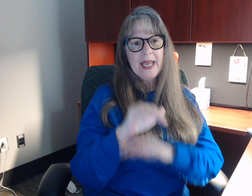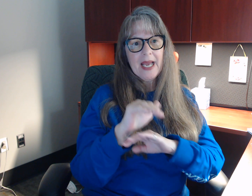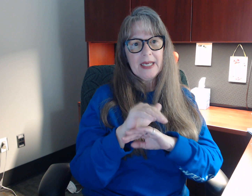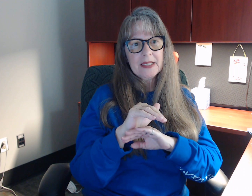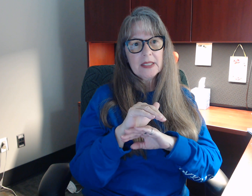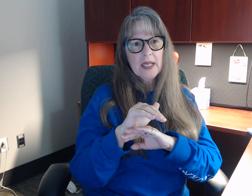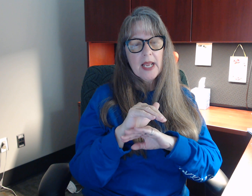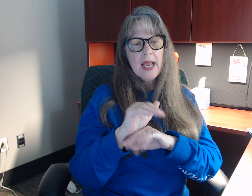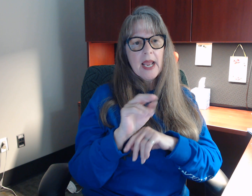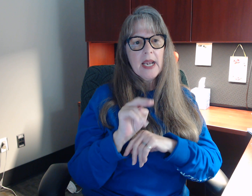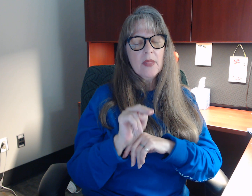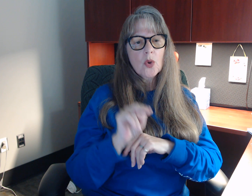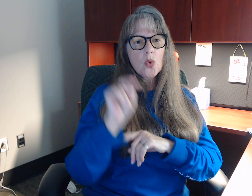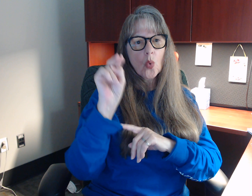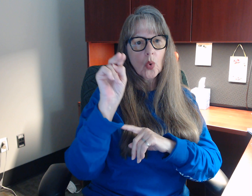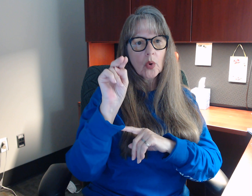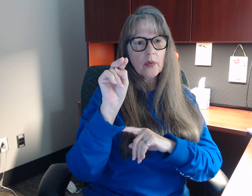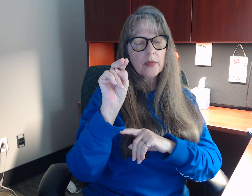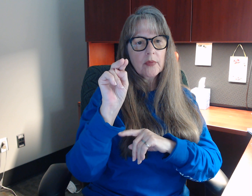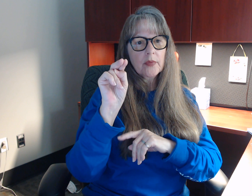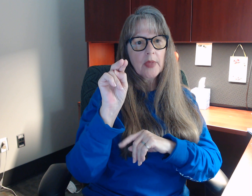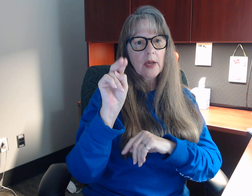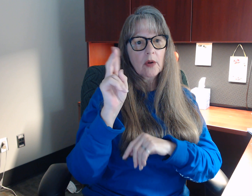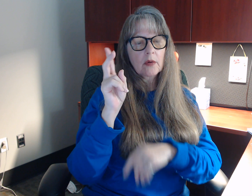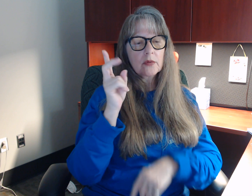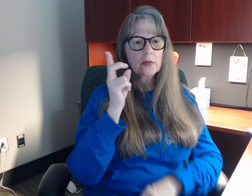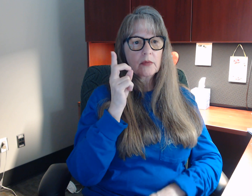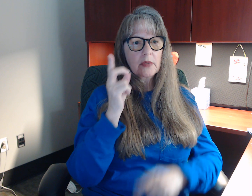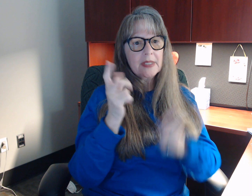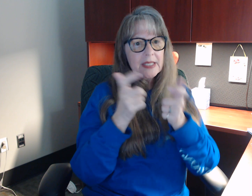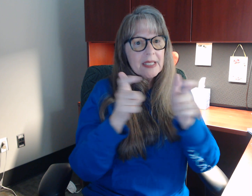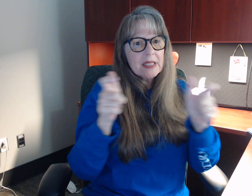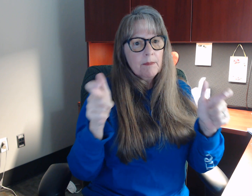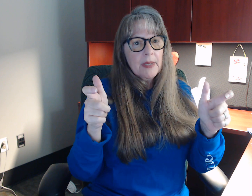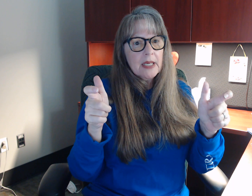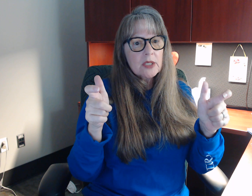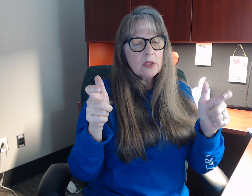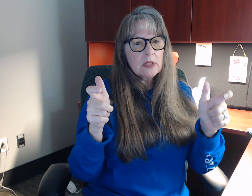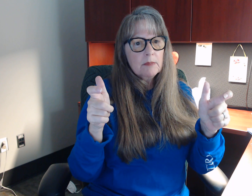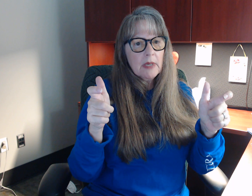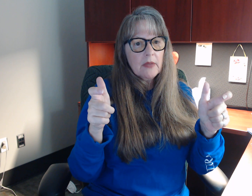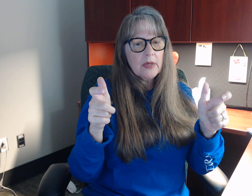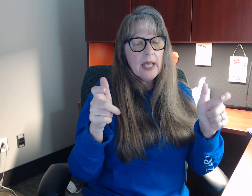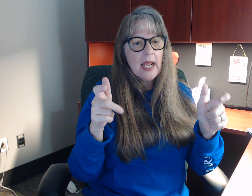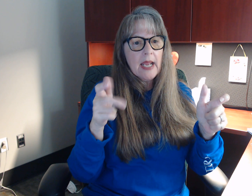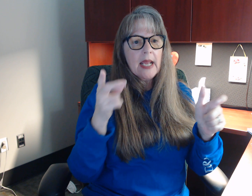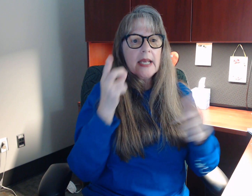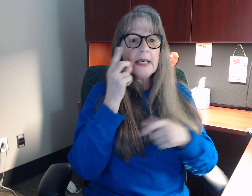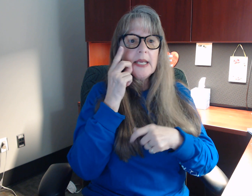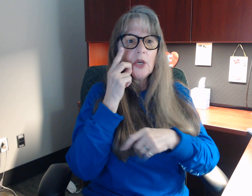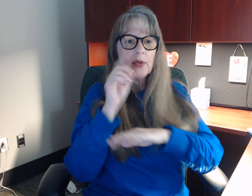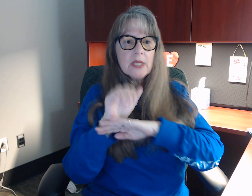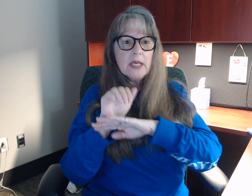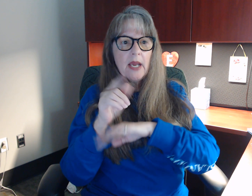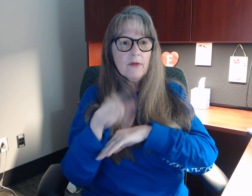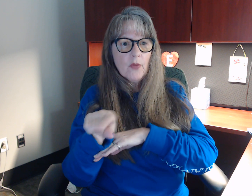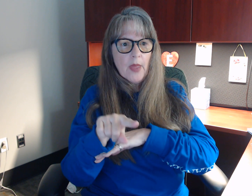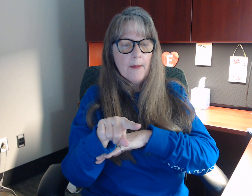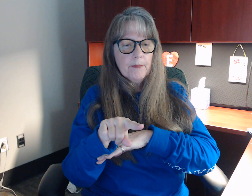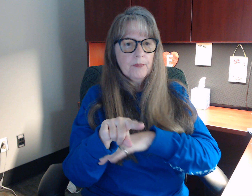night. And in the North, since it's the biggest meal of the day, dinner is at night for them.